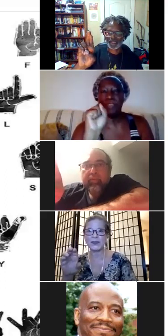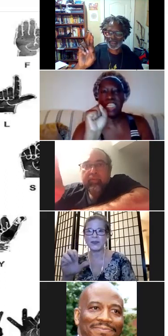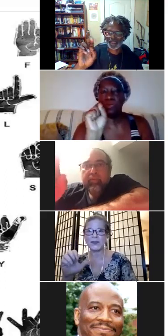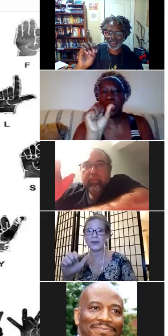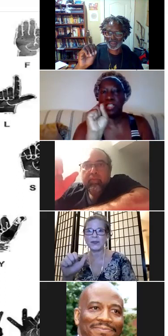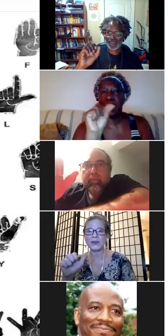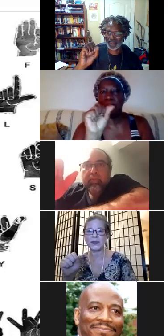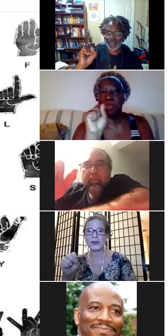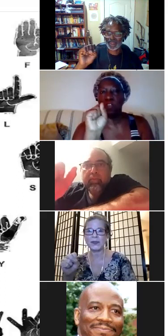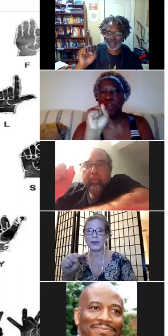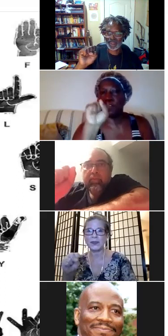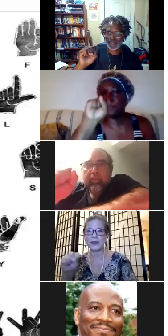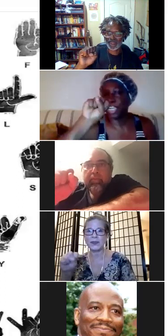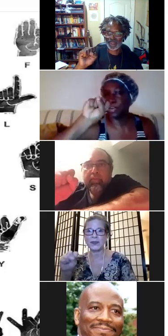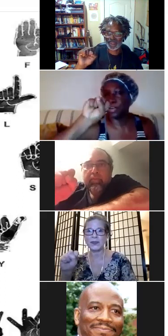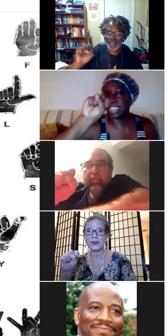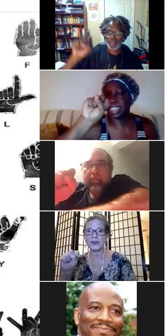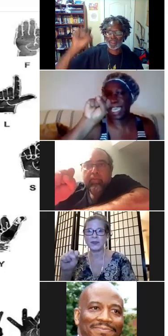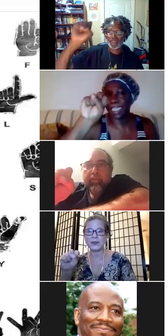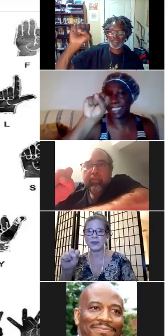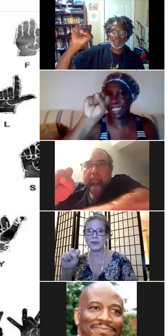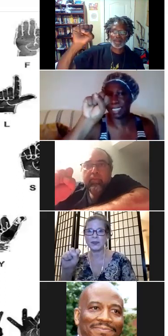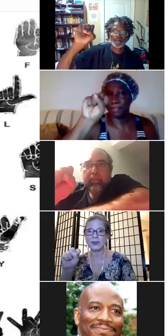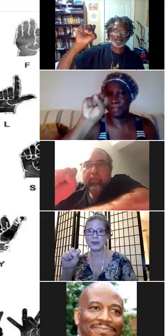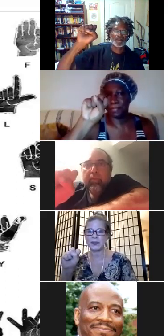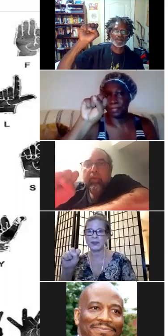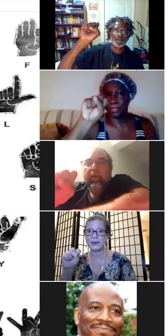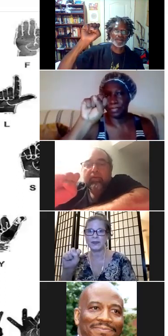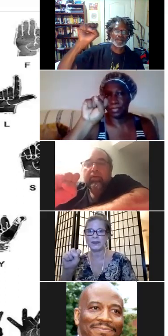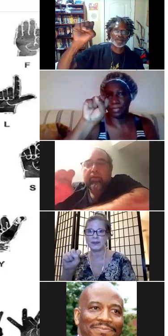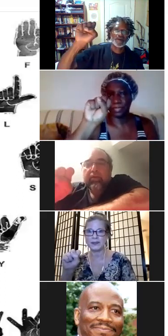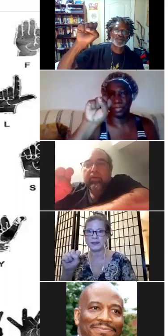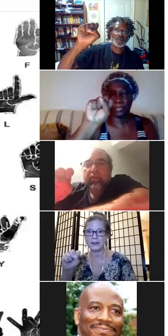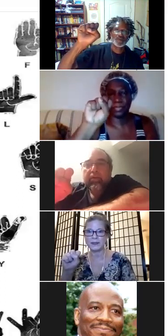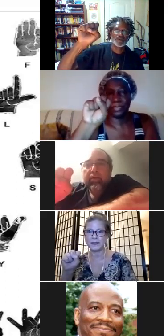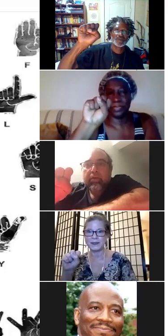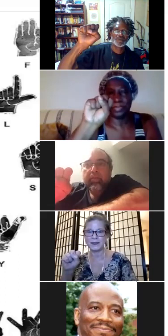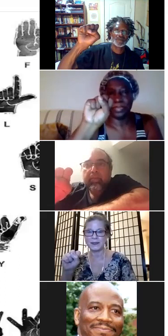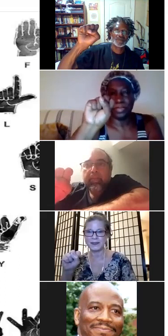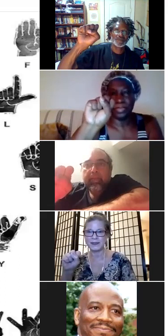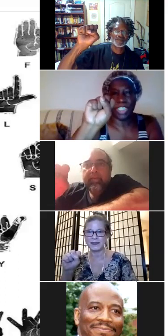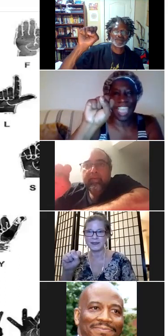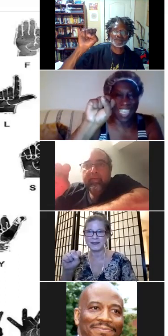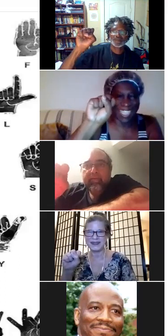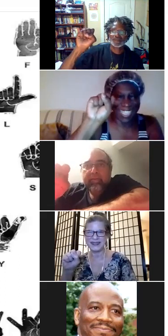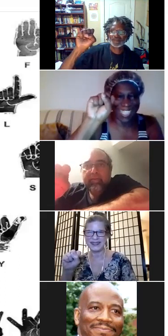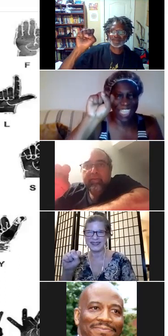just a fist with your thumb over your fingers. This is S. Power to be.